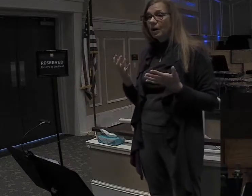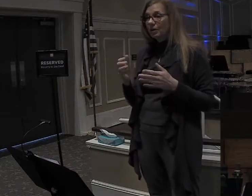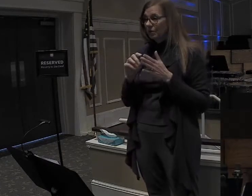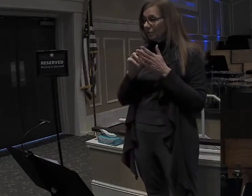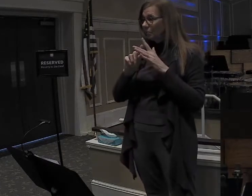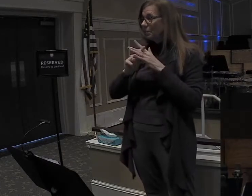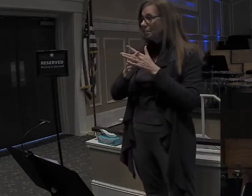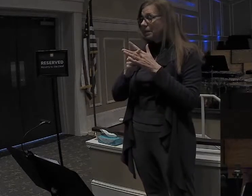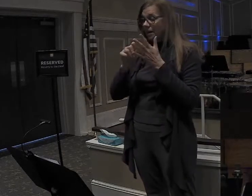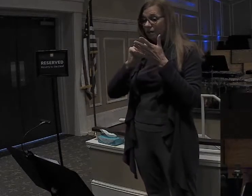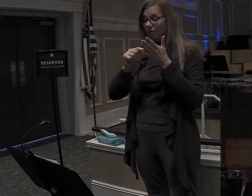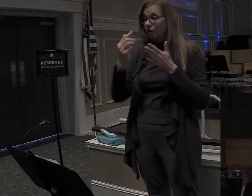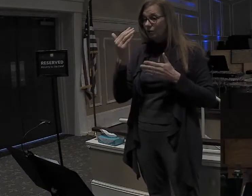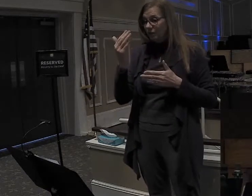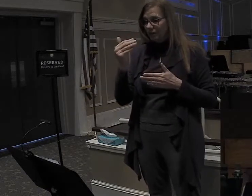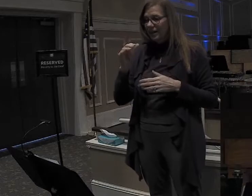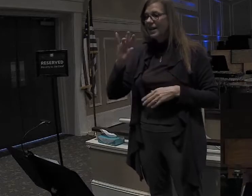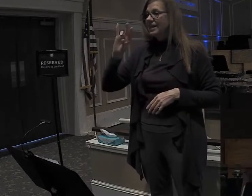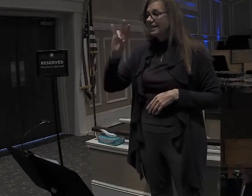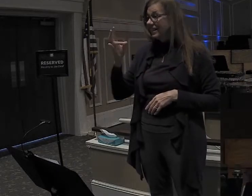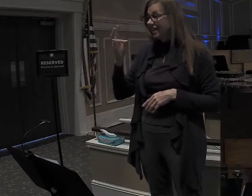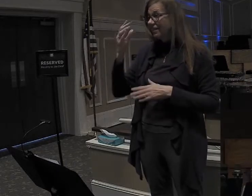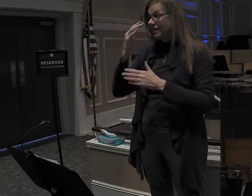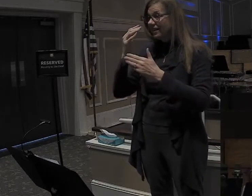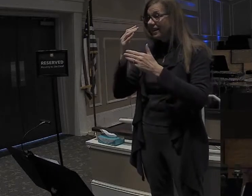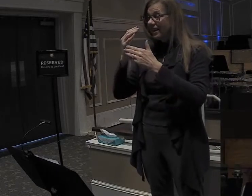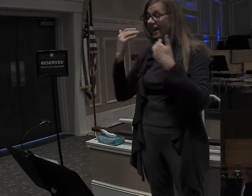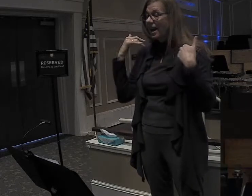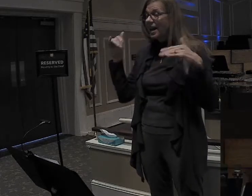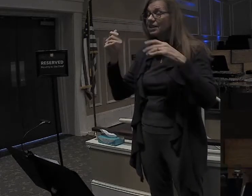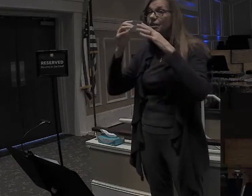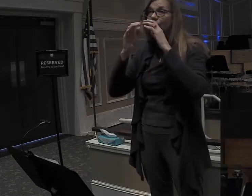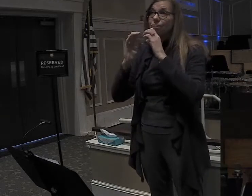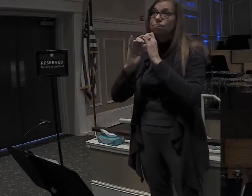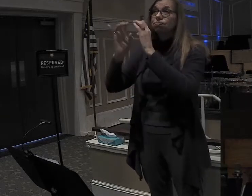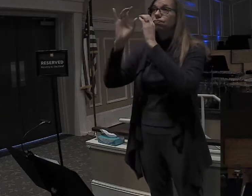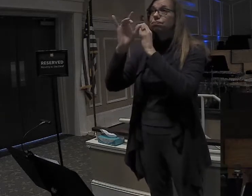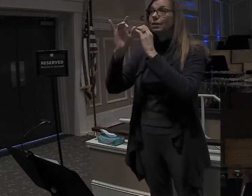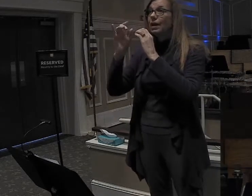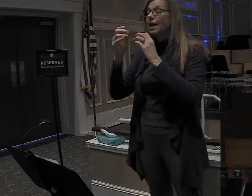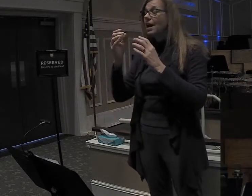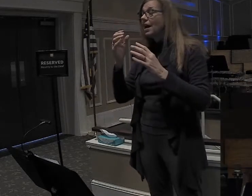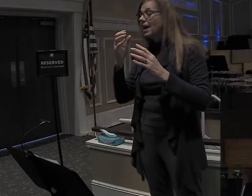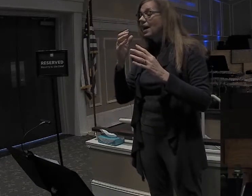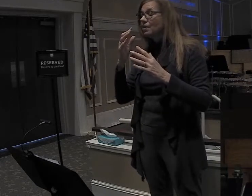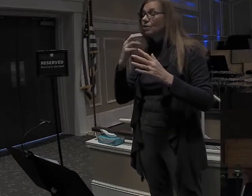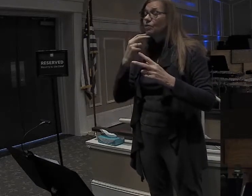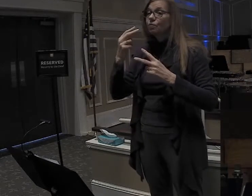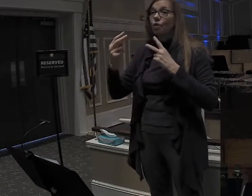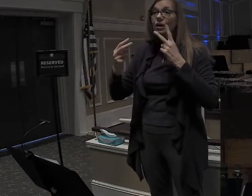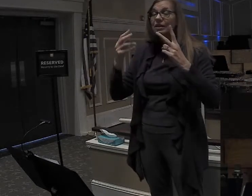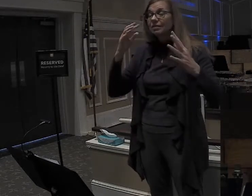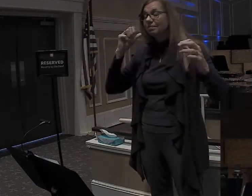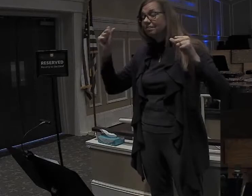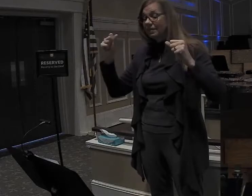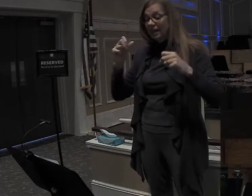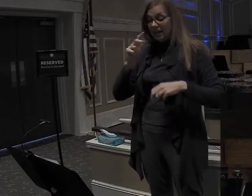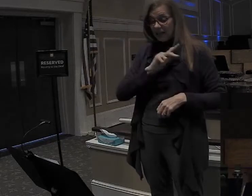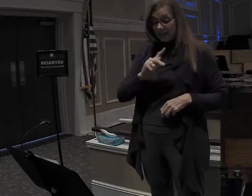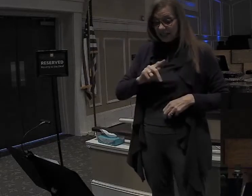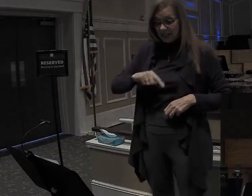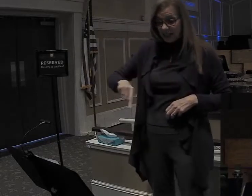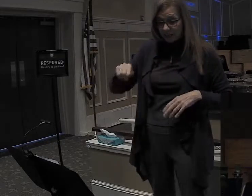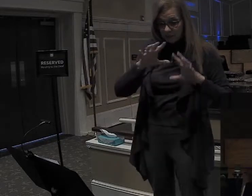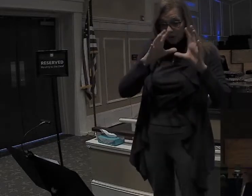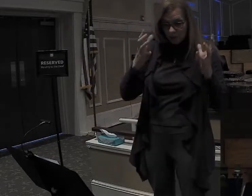verse 15, it says, "The seventh angel sounded, and there were loud voices in heaven saying, 'The kingdom of the world has become the kingdom